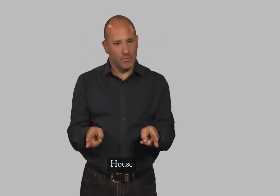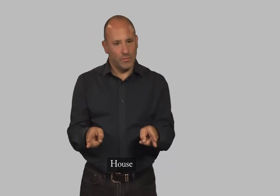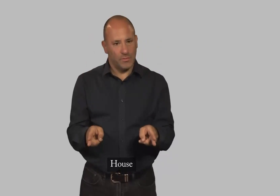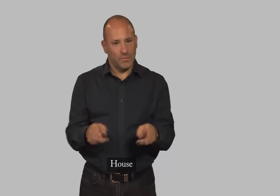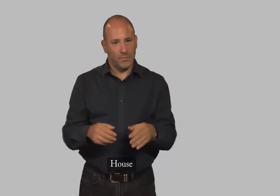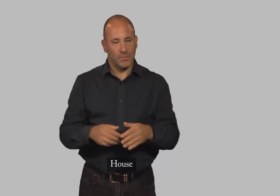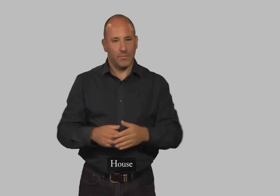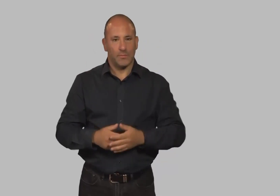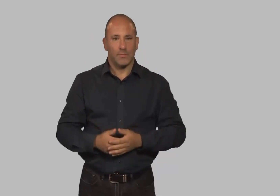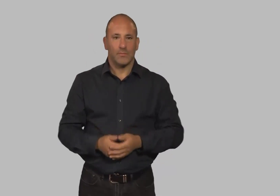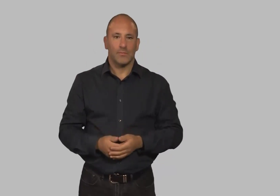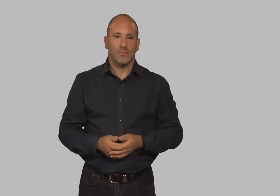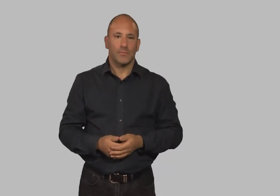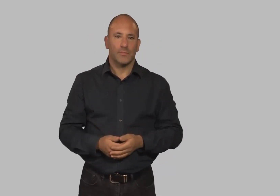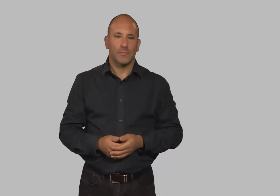House.